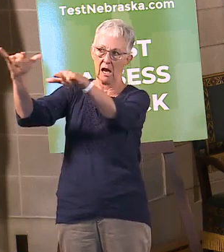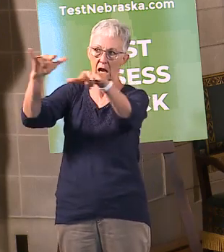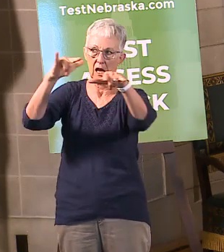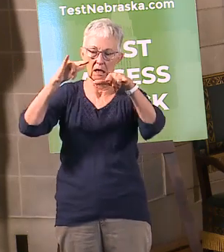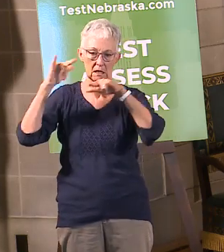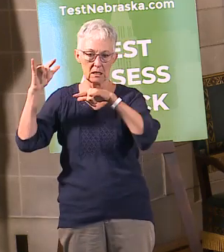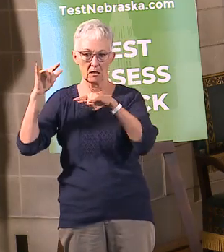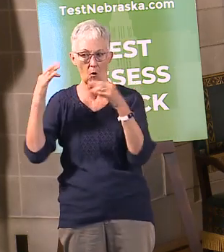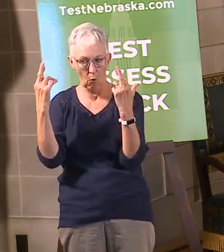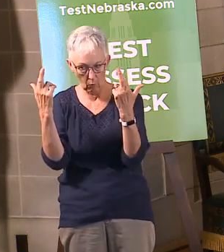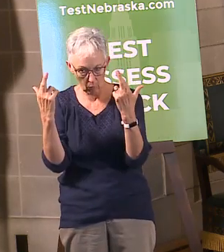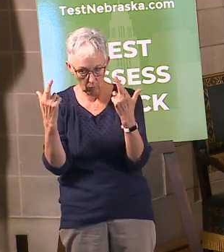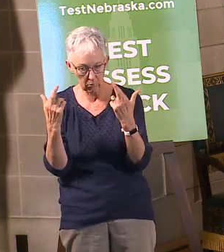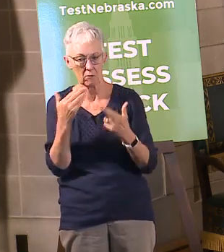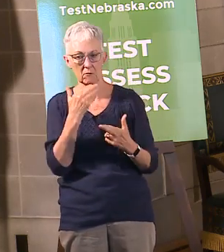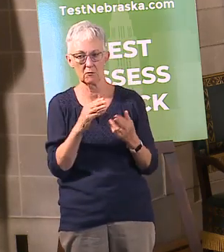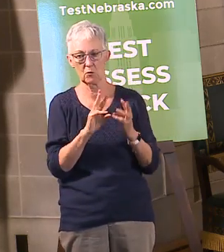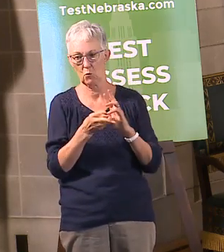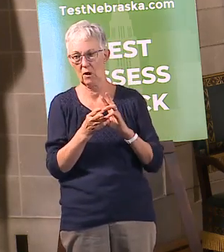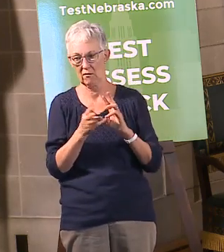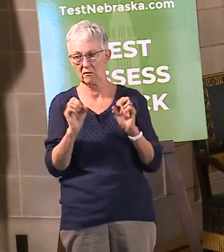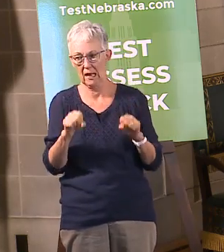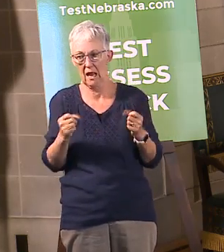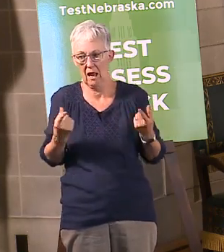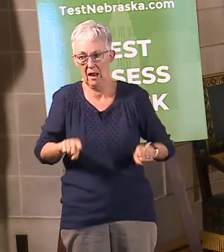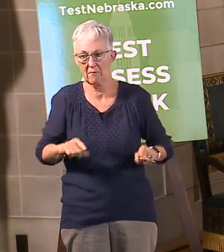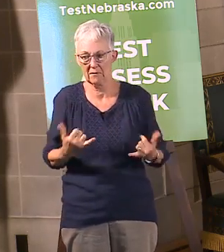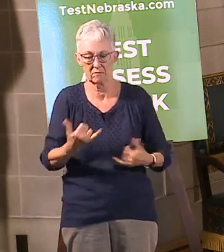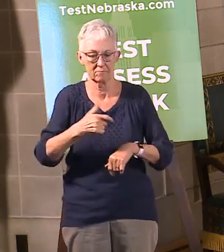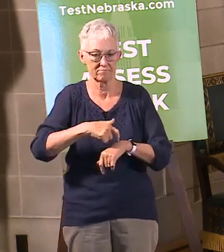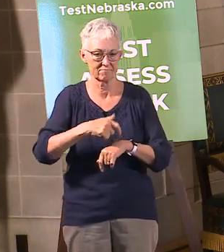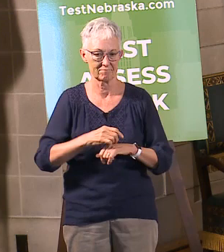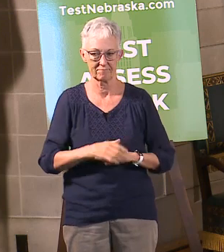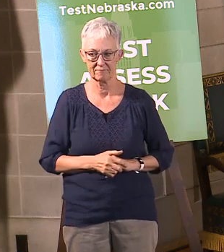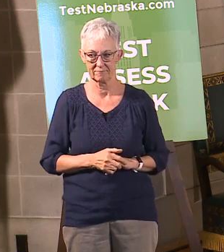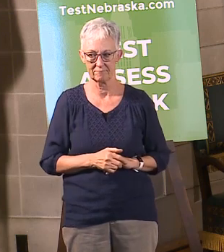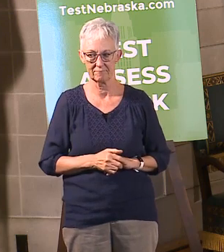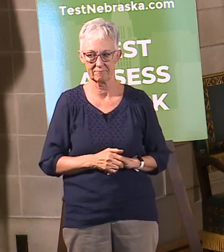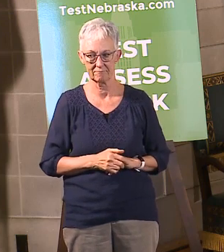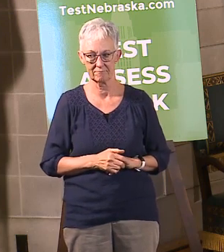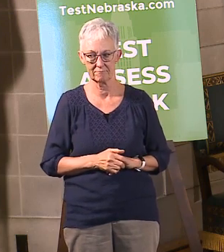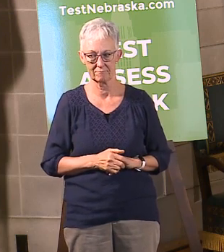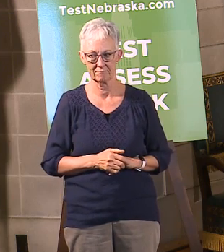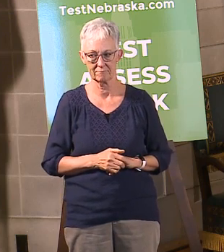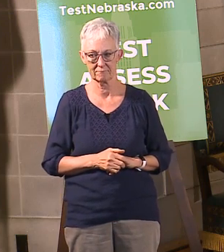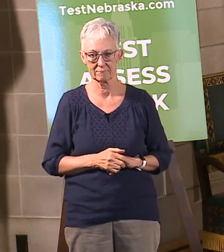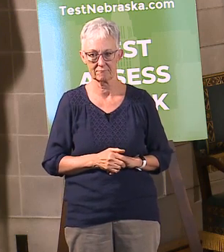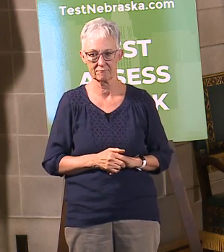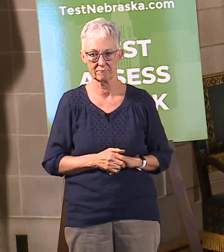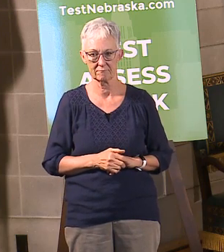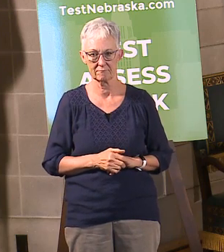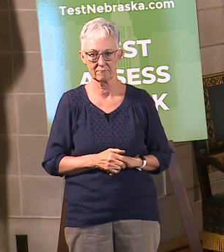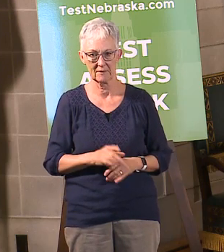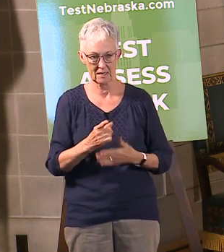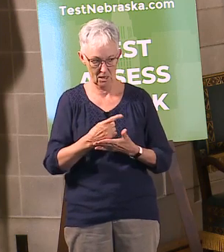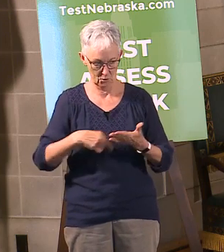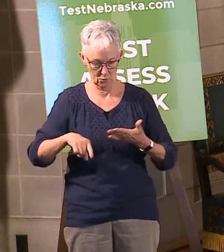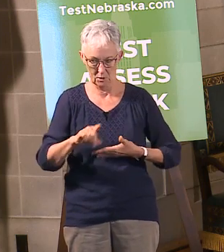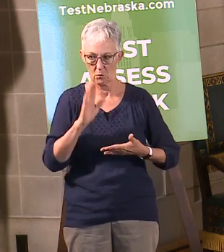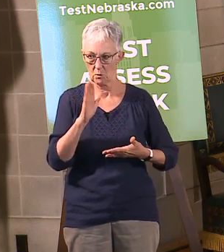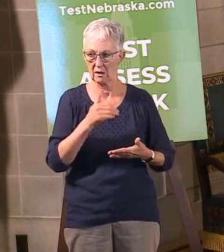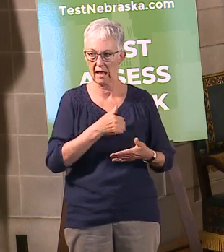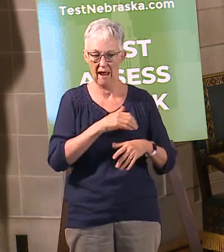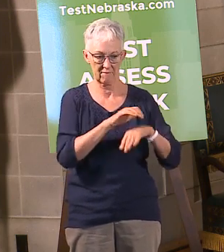hopefully the weather cooperates this time and we can get it done. Again, just next week, we will be continuing to do English language briefings at 2 o'clock Central